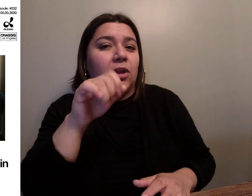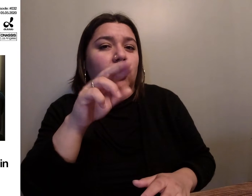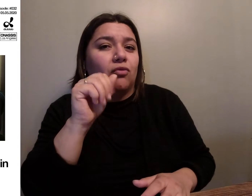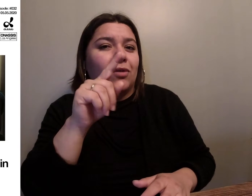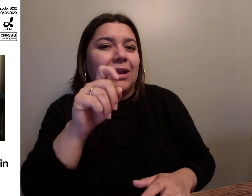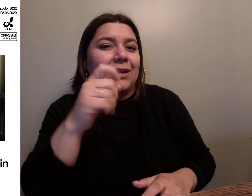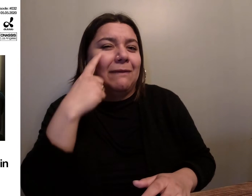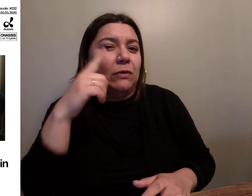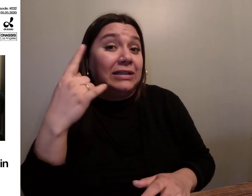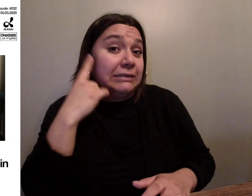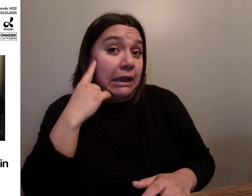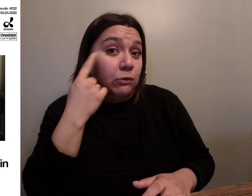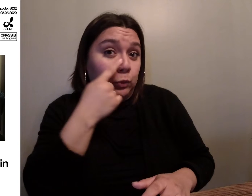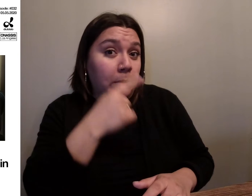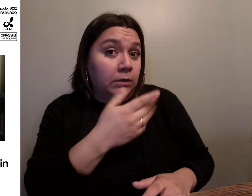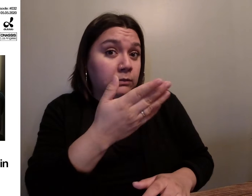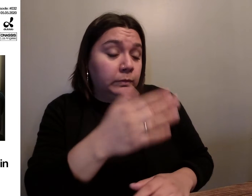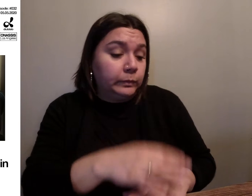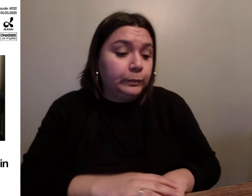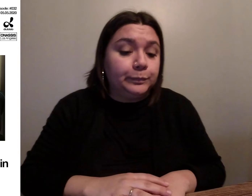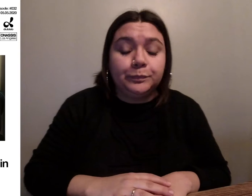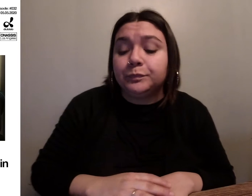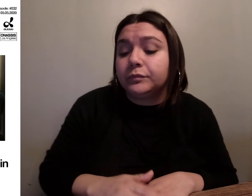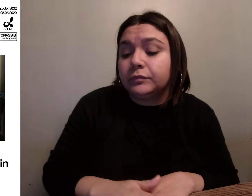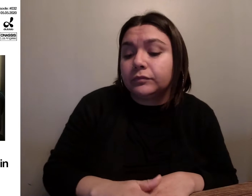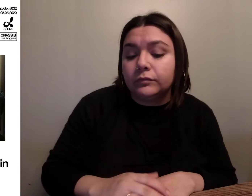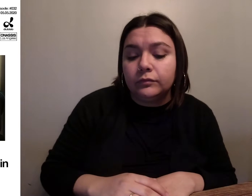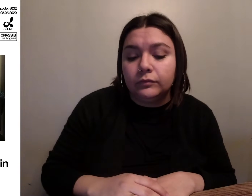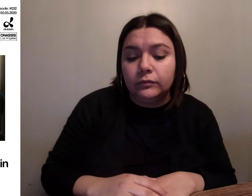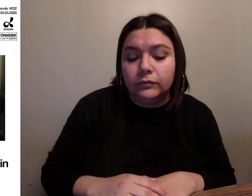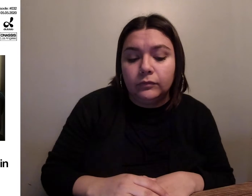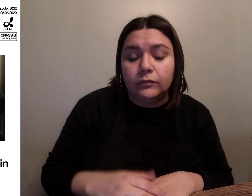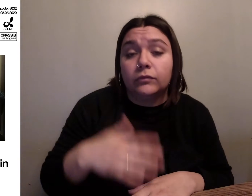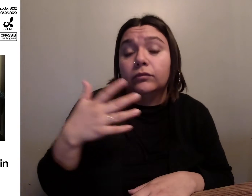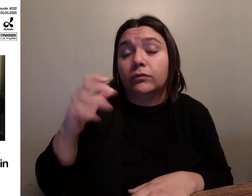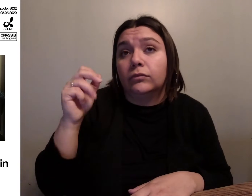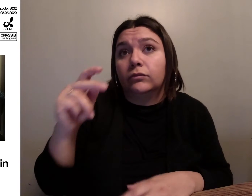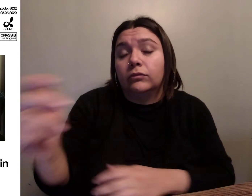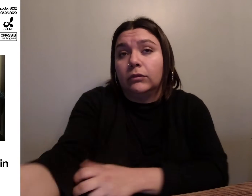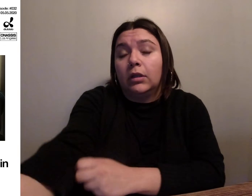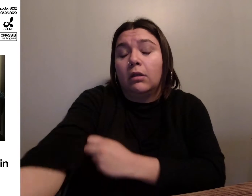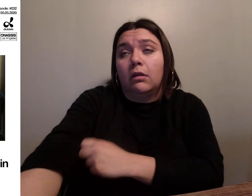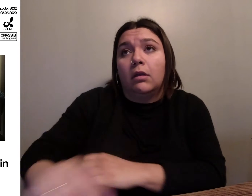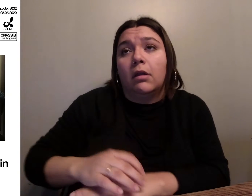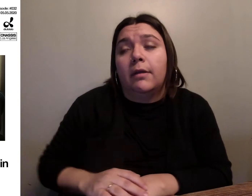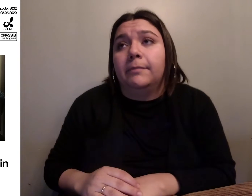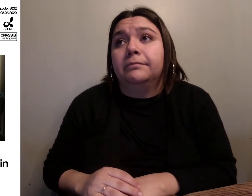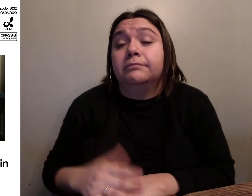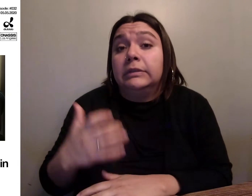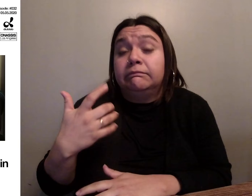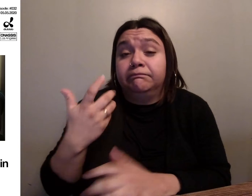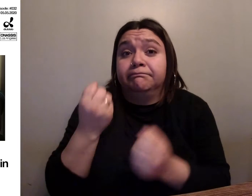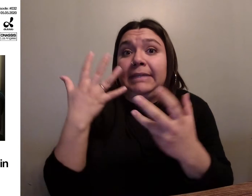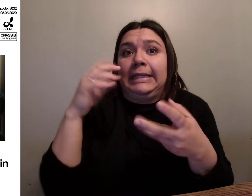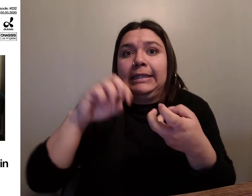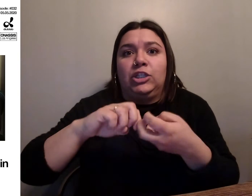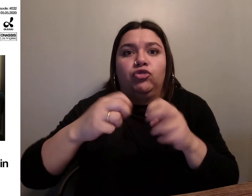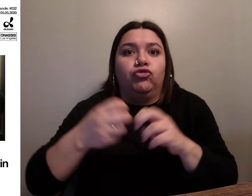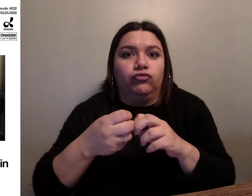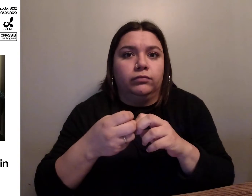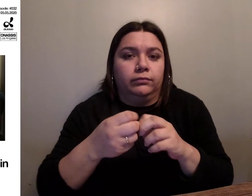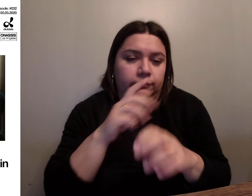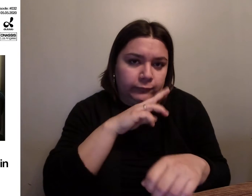Well, there are several issues there, of course. The first one about the loss of the